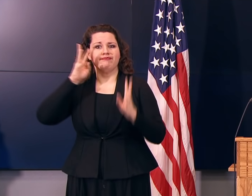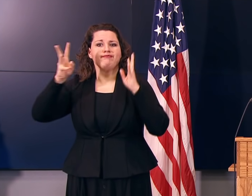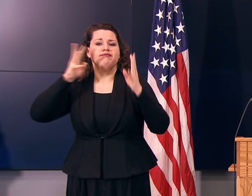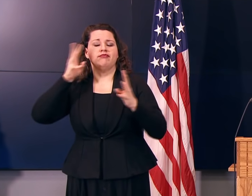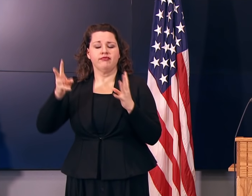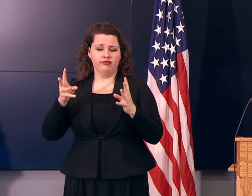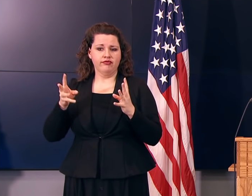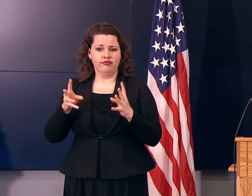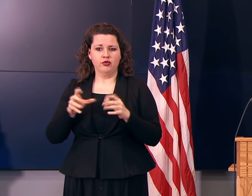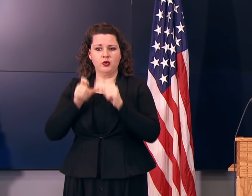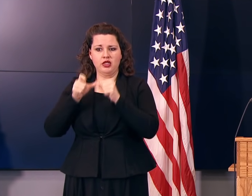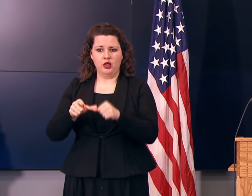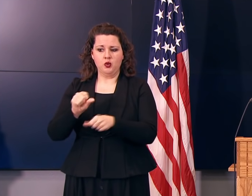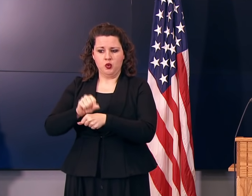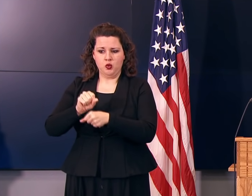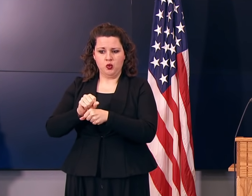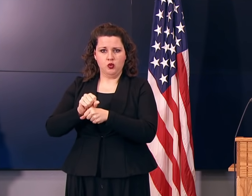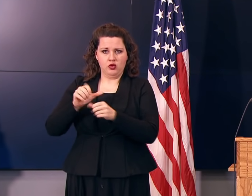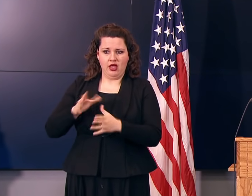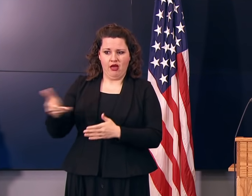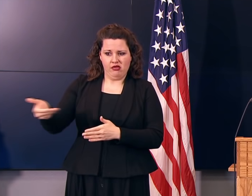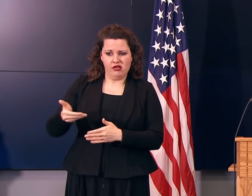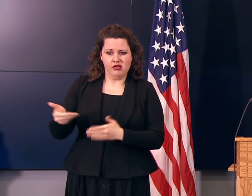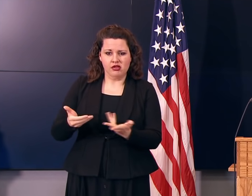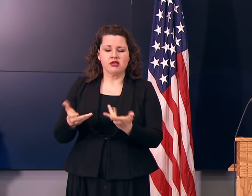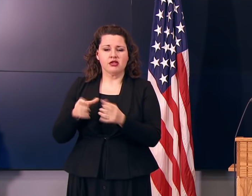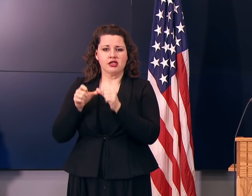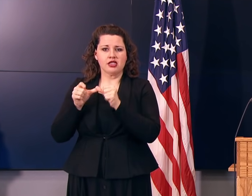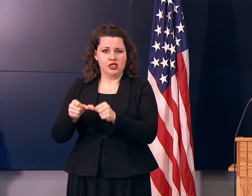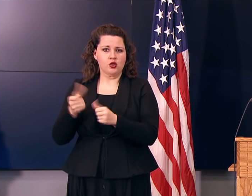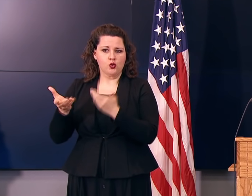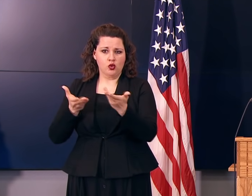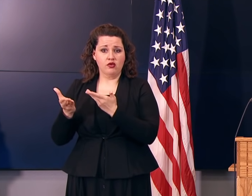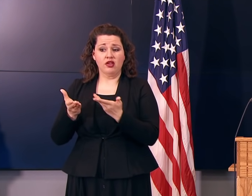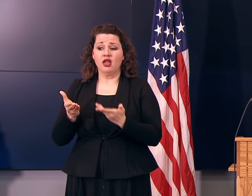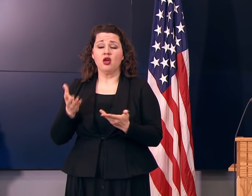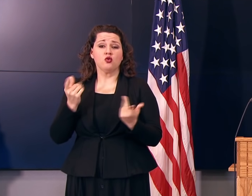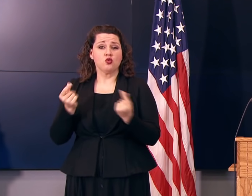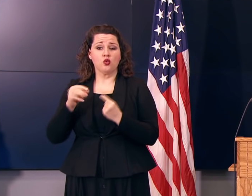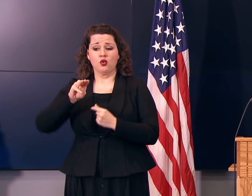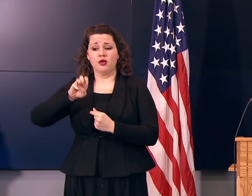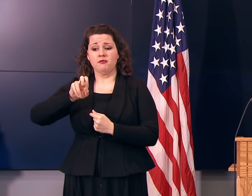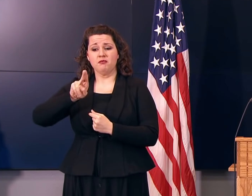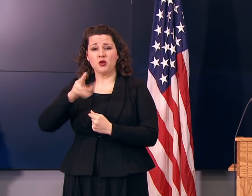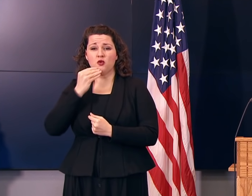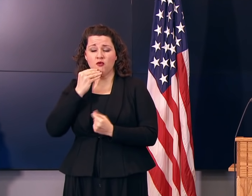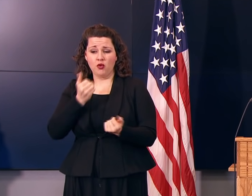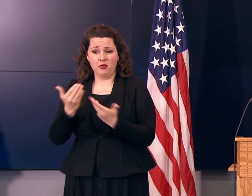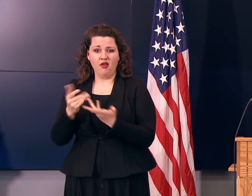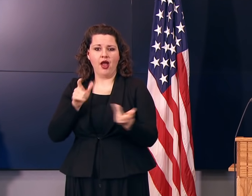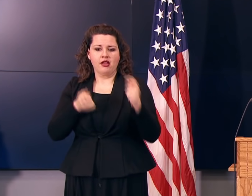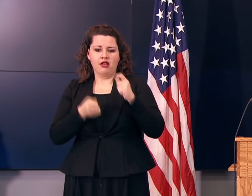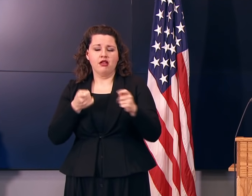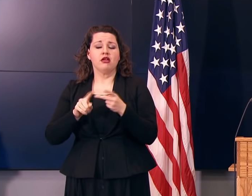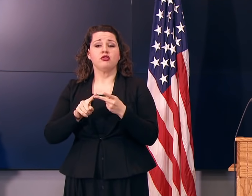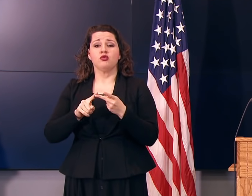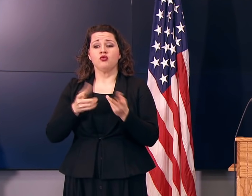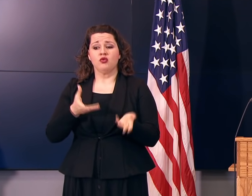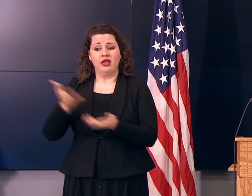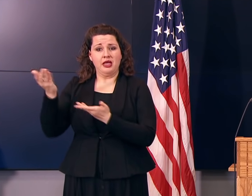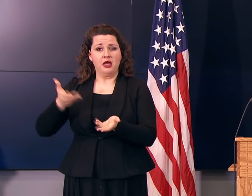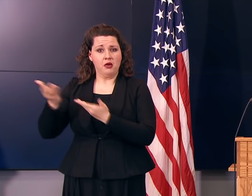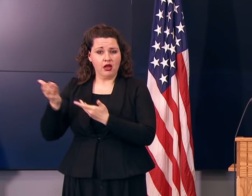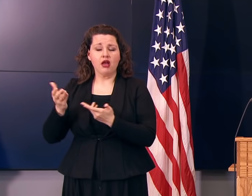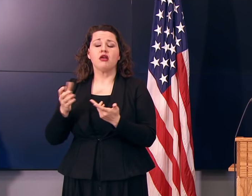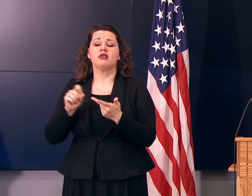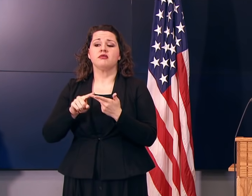continue employing staff and serving their customers, from revamping their menus for carry-out to creating special